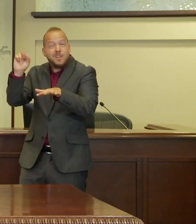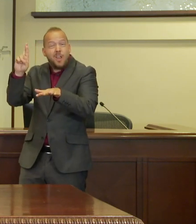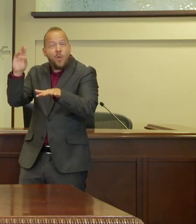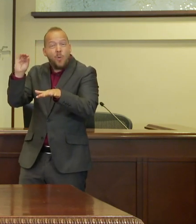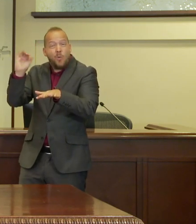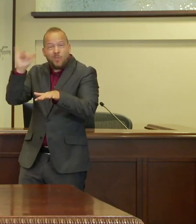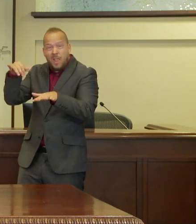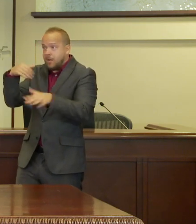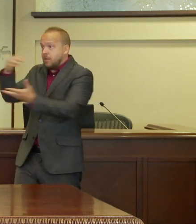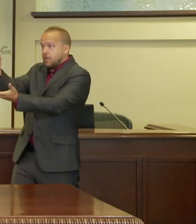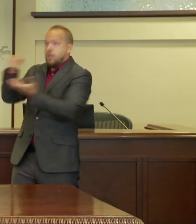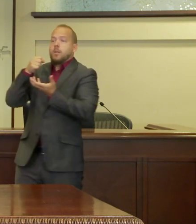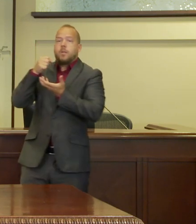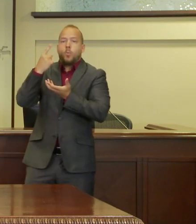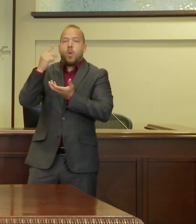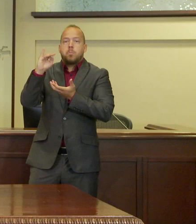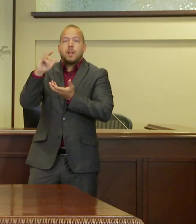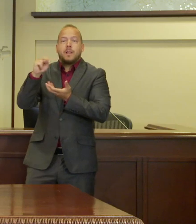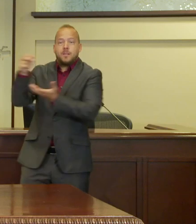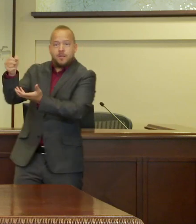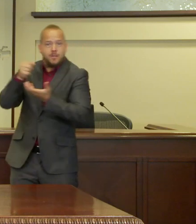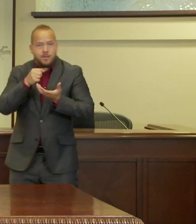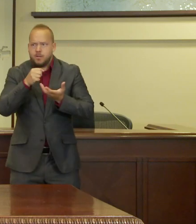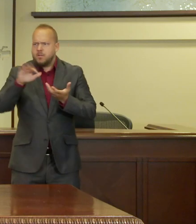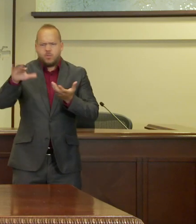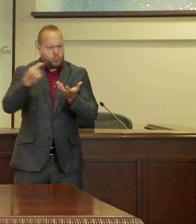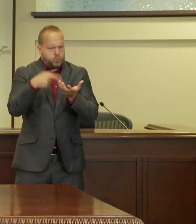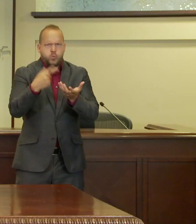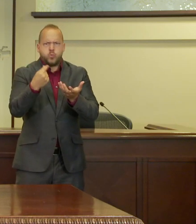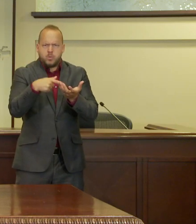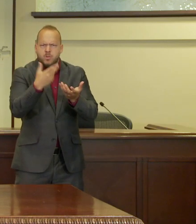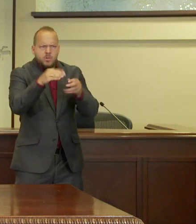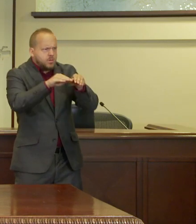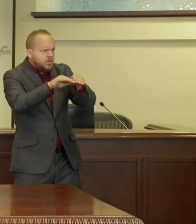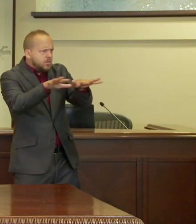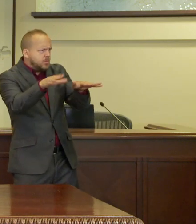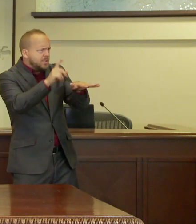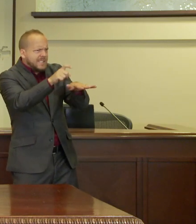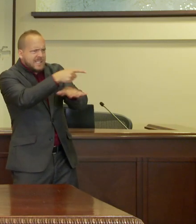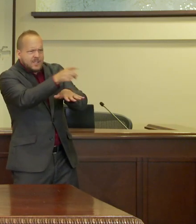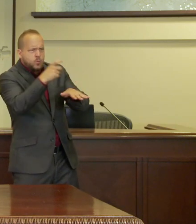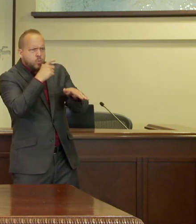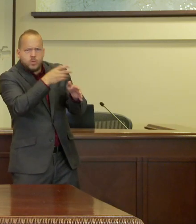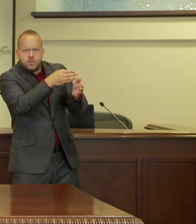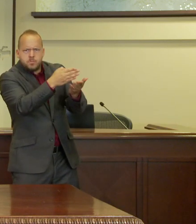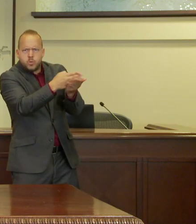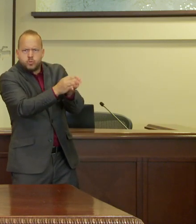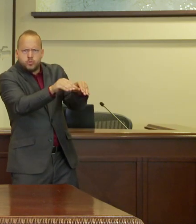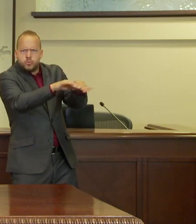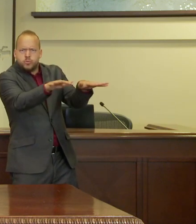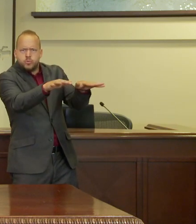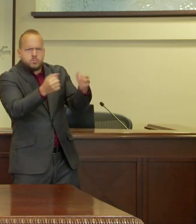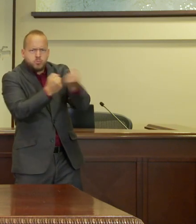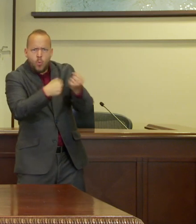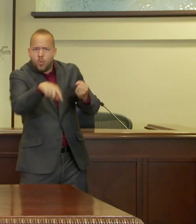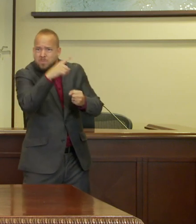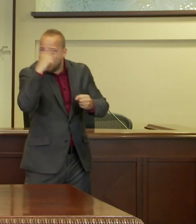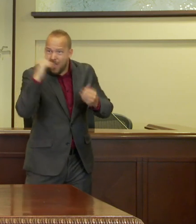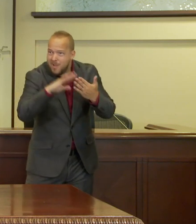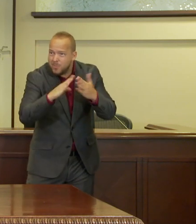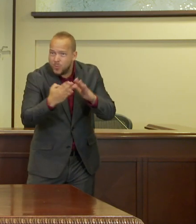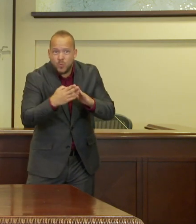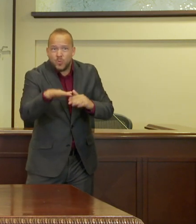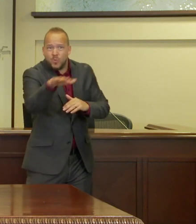vacancies in the Police Bureau and allocate those instead to the community's highest needs around supporting Black youth in their educational